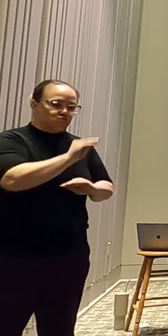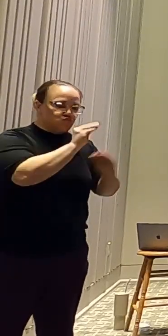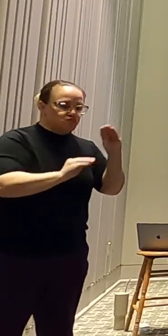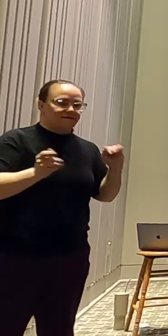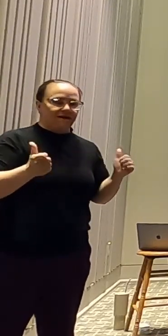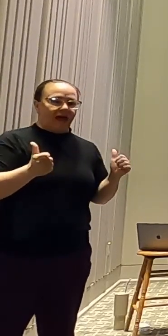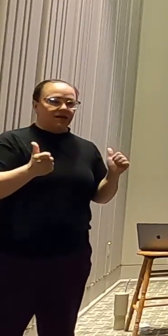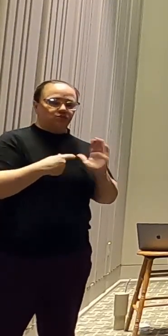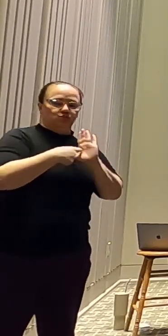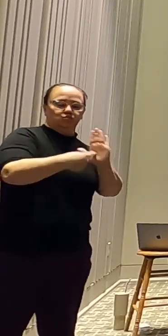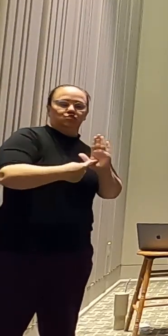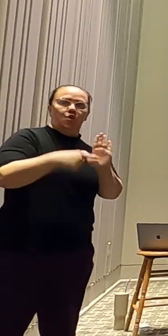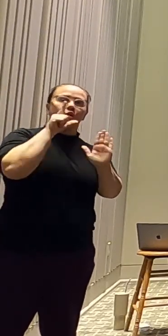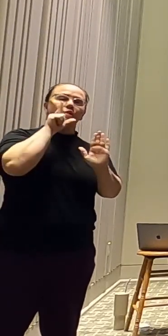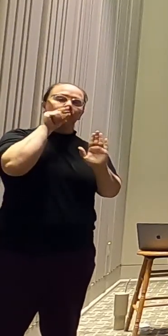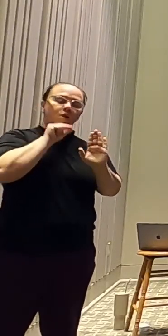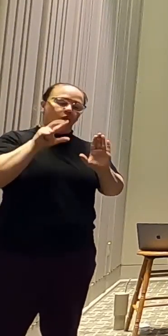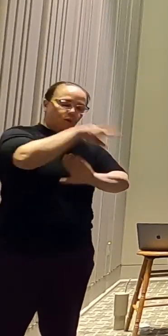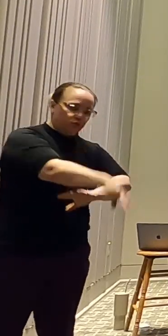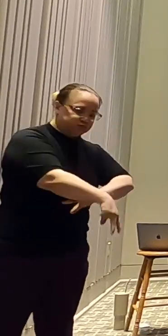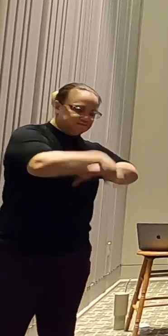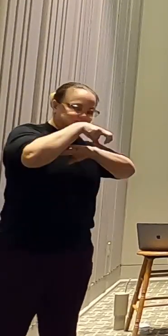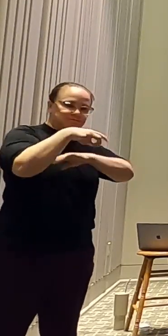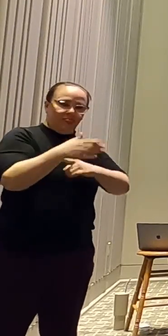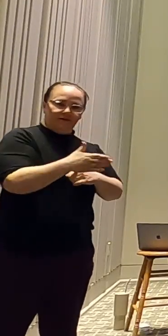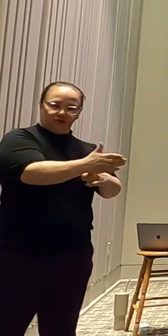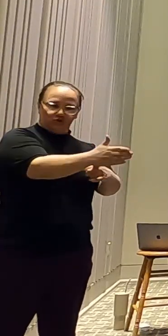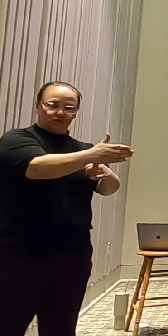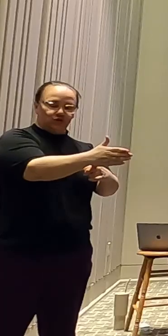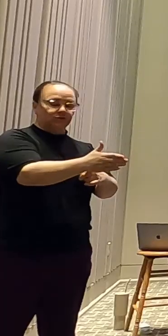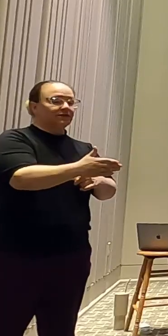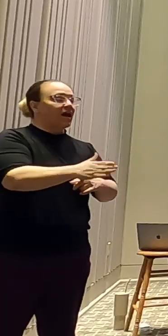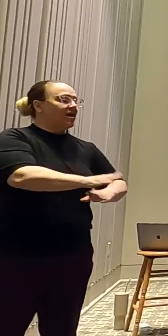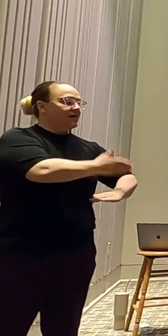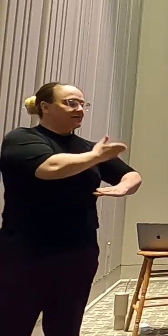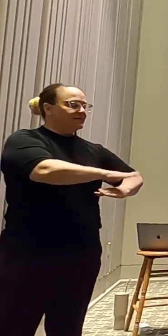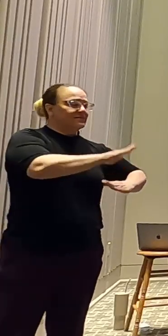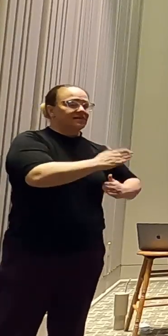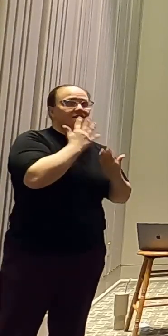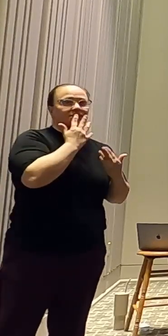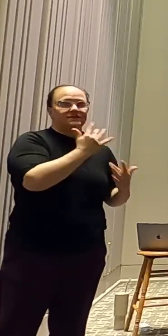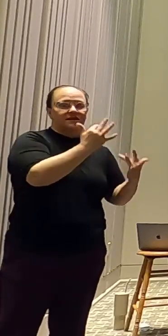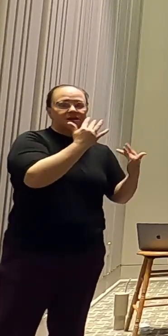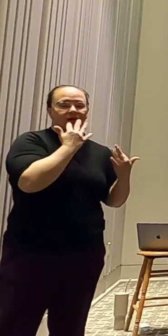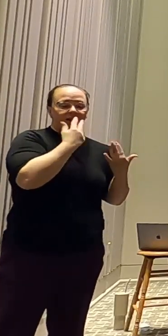fish. The dance would be accompanied by drumming and singing, as the dancer tells a story of